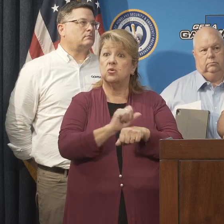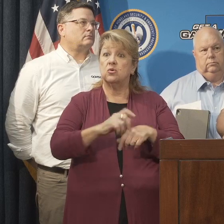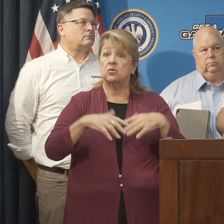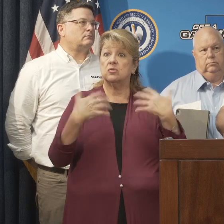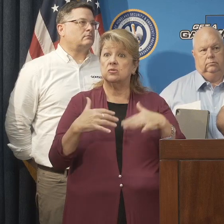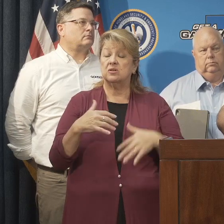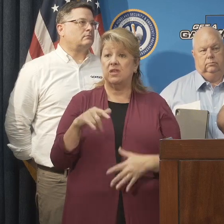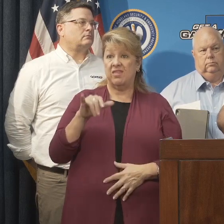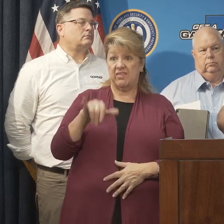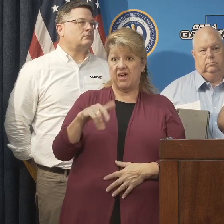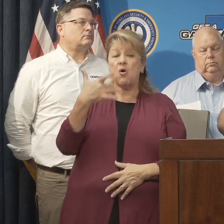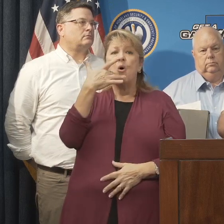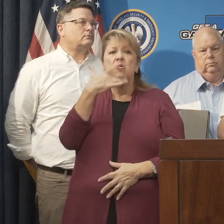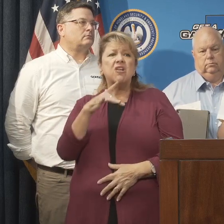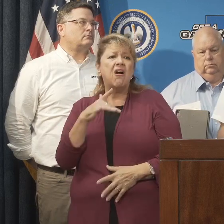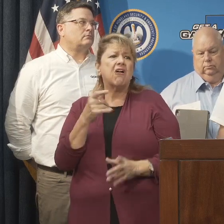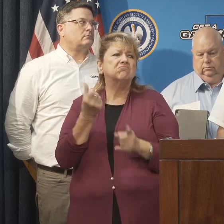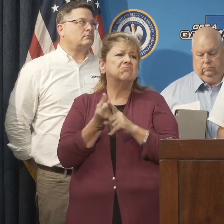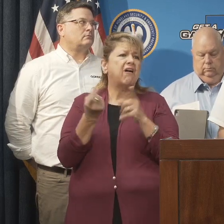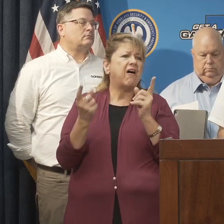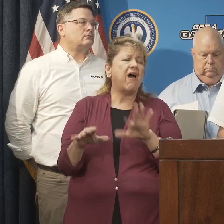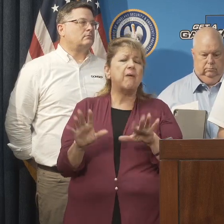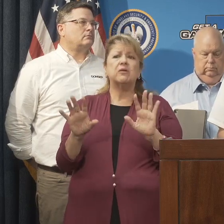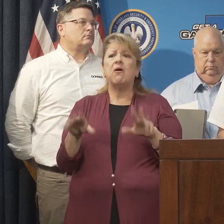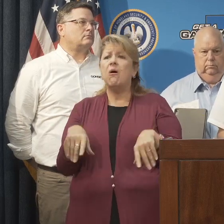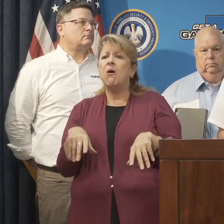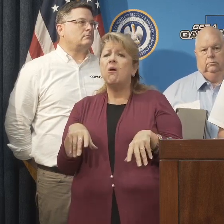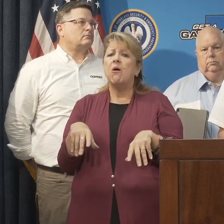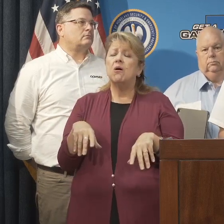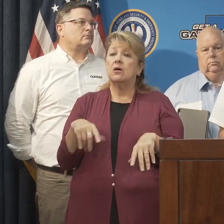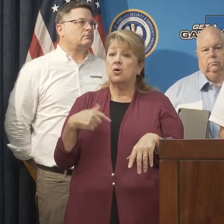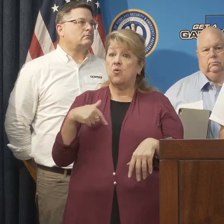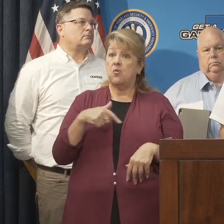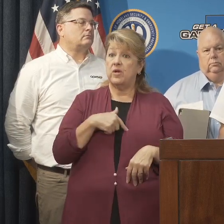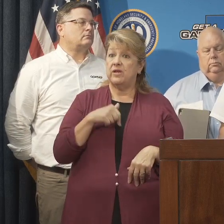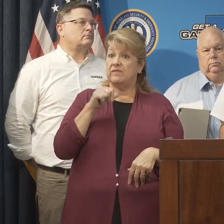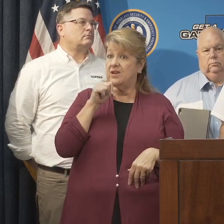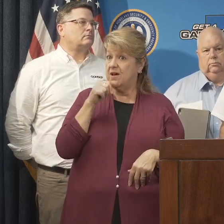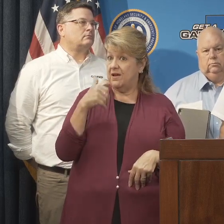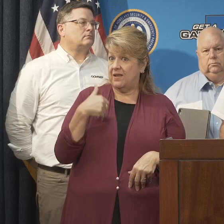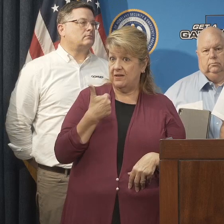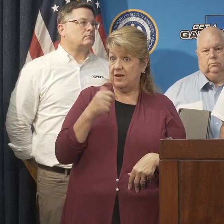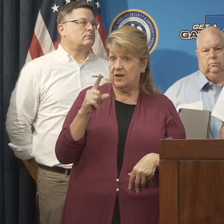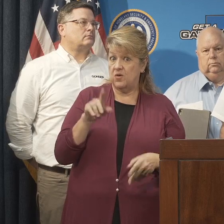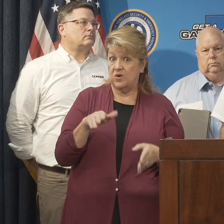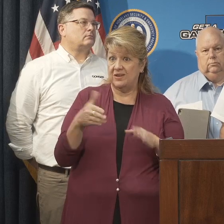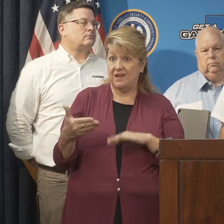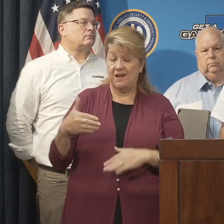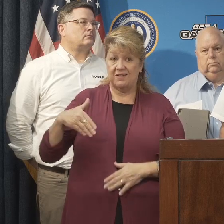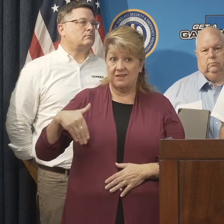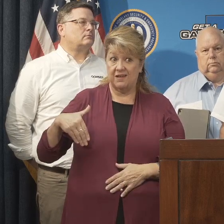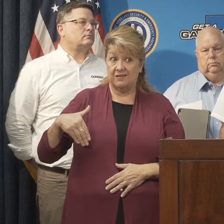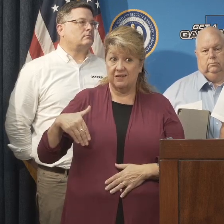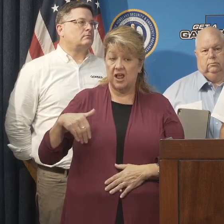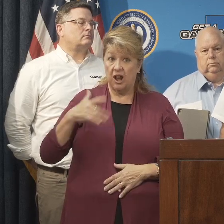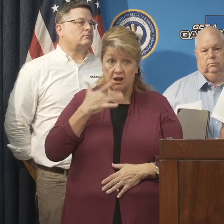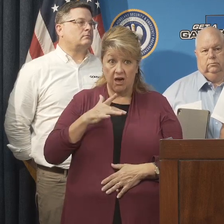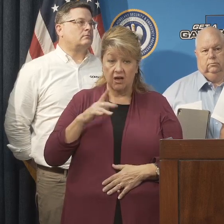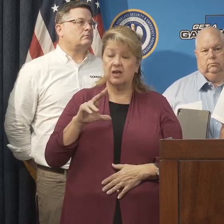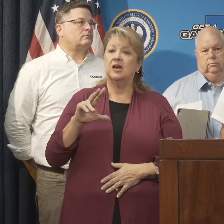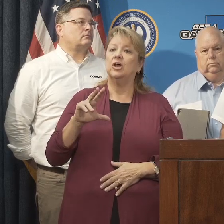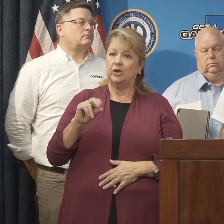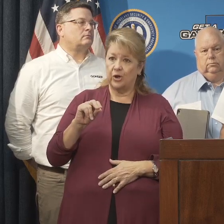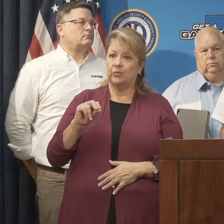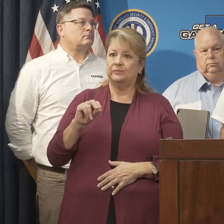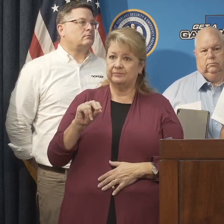luck. It is not mere happenstance that we have not yet had a fatality connected to the wildfires. And yes, we